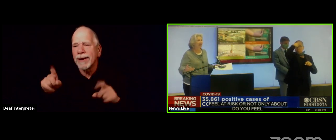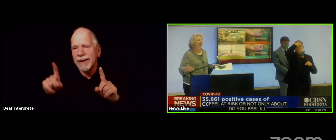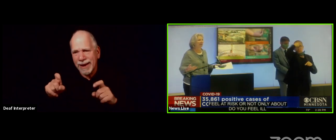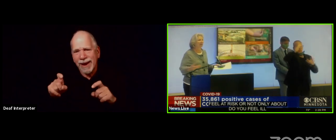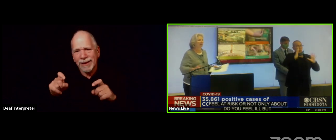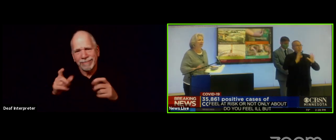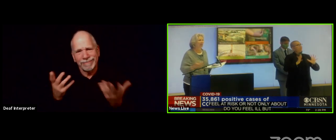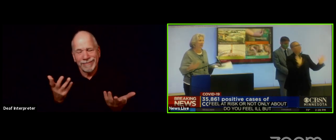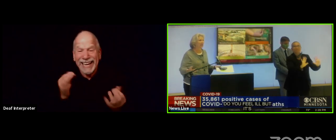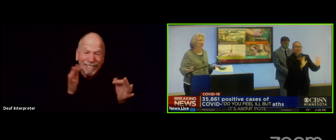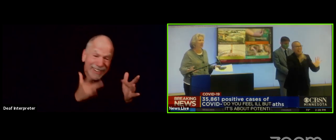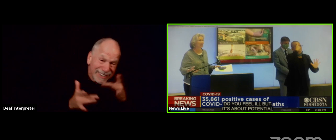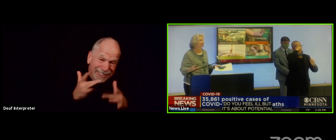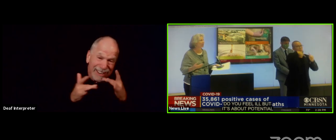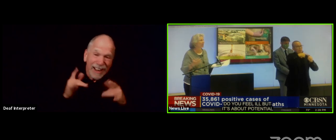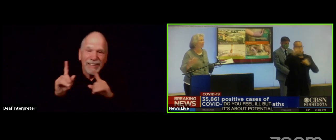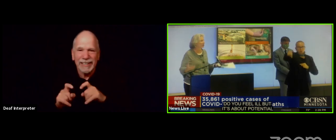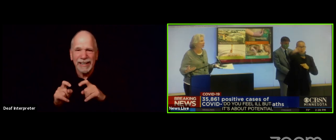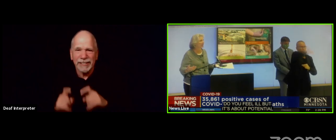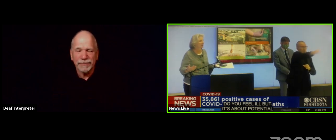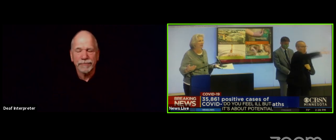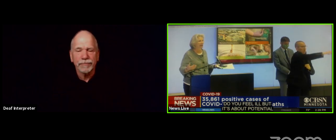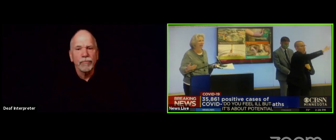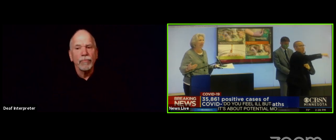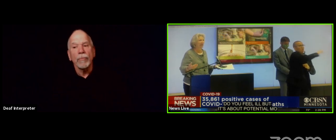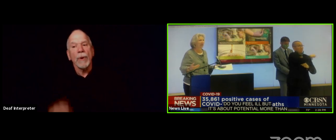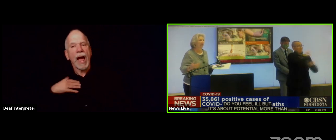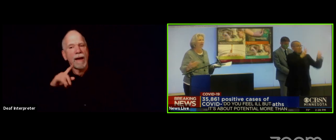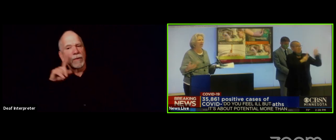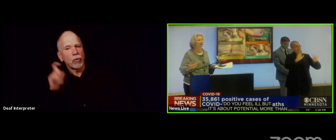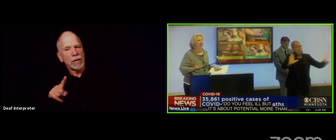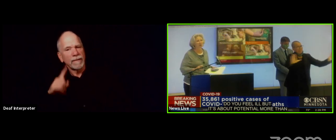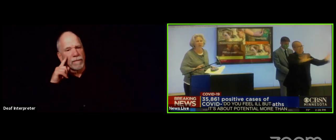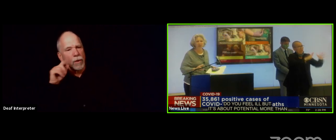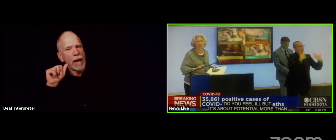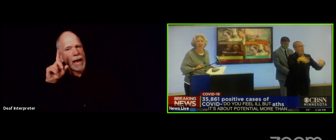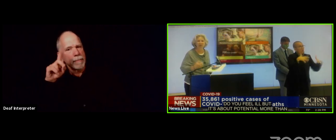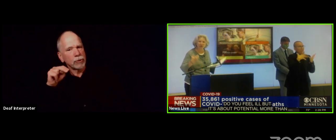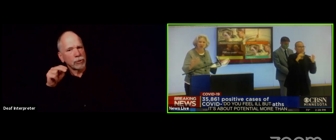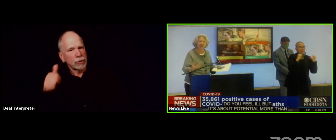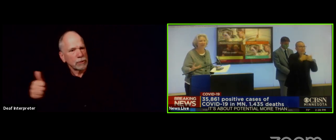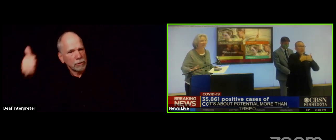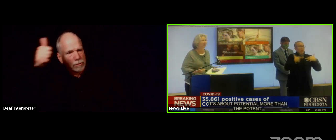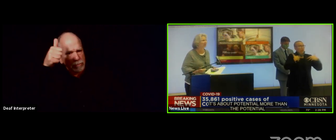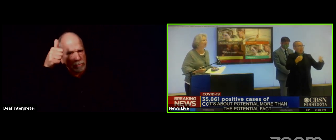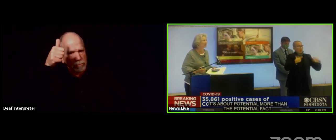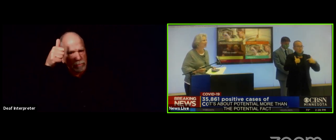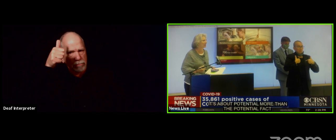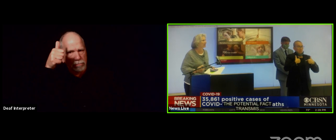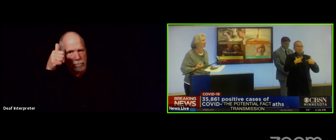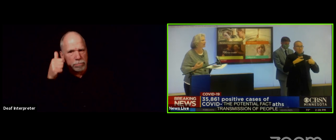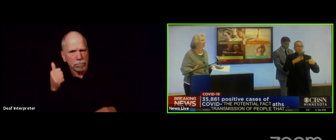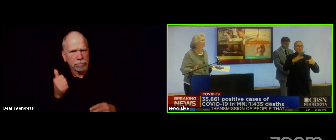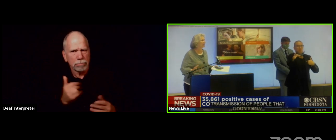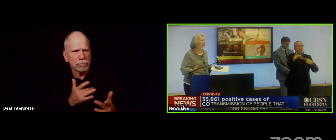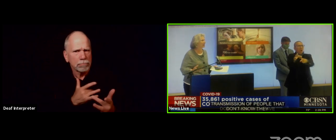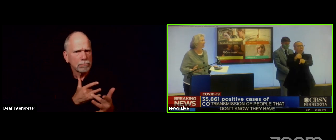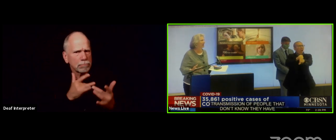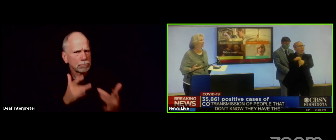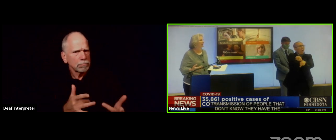fact of transmission between people that don't even know they have the virus and other vulnerable people. So we just need for Minnesotans to keep